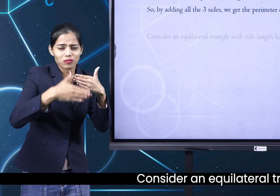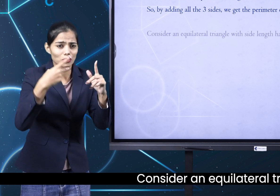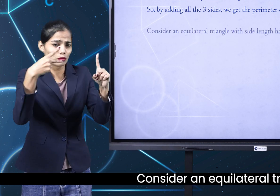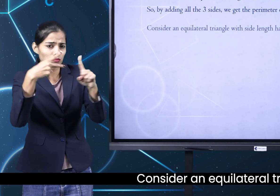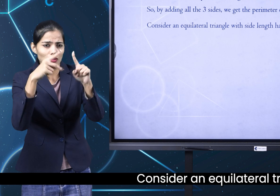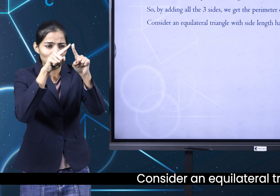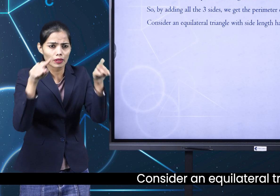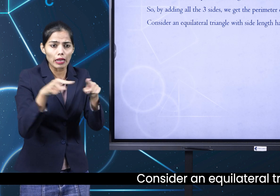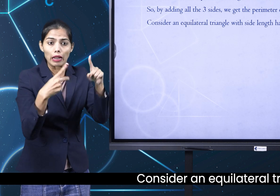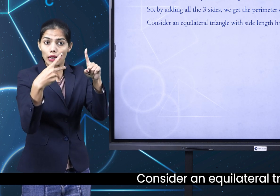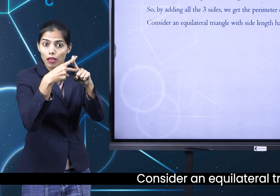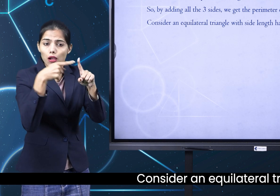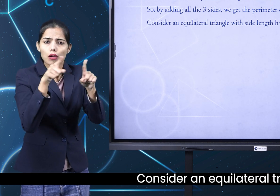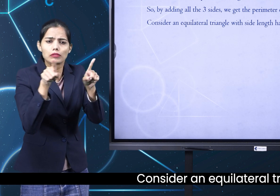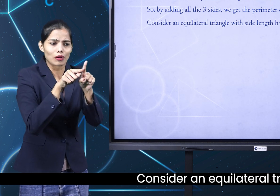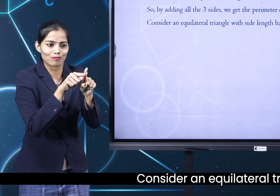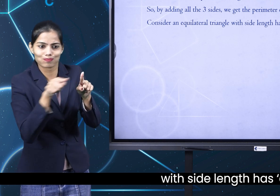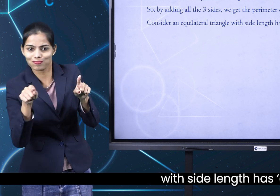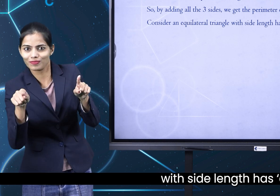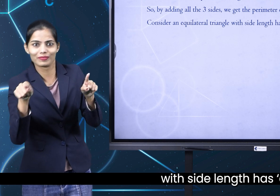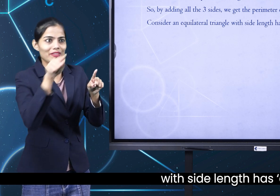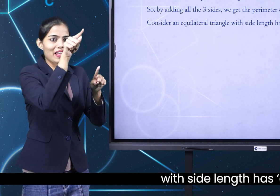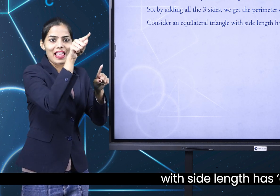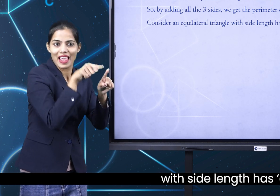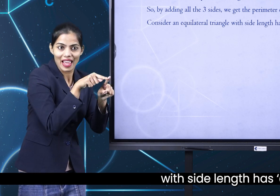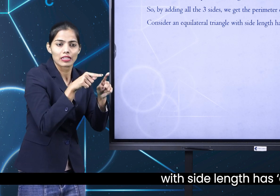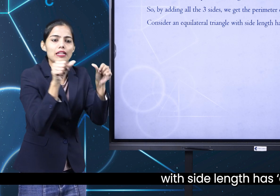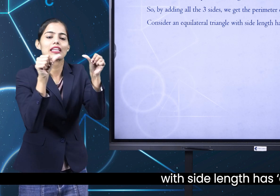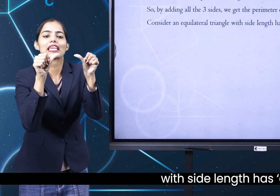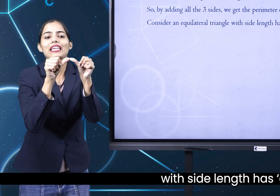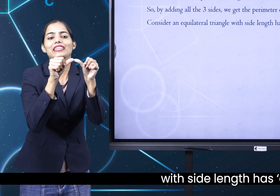Consider an equilateral triangle with side length as A.